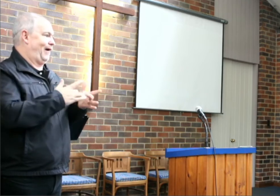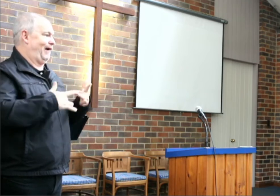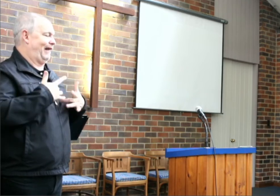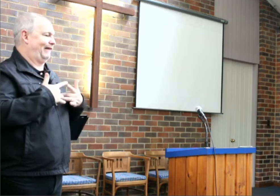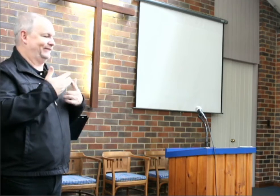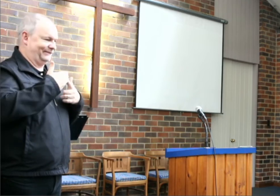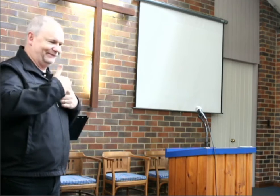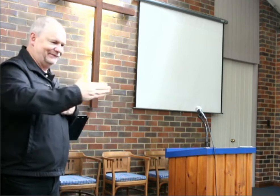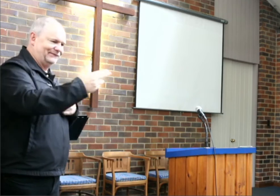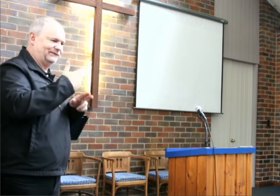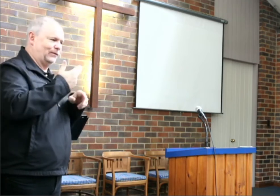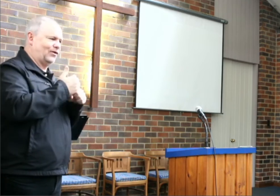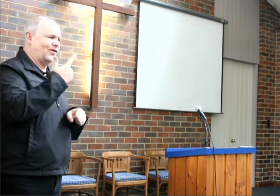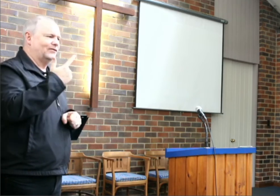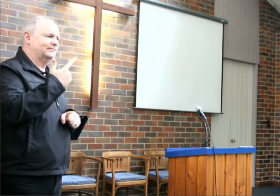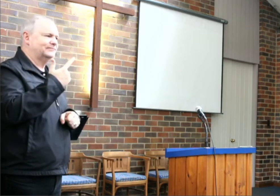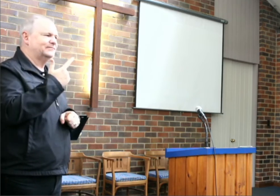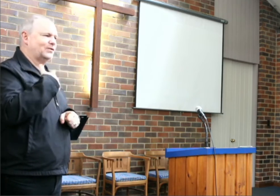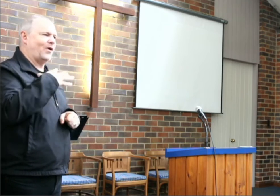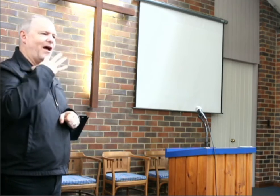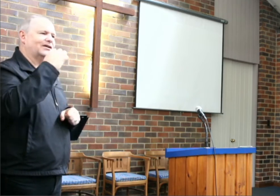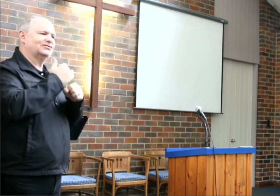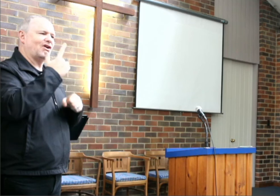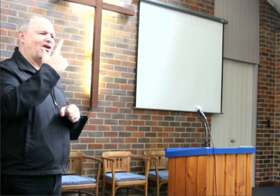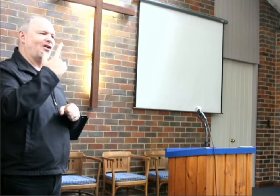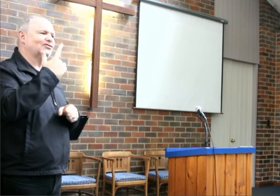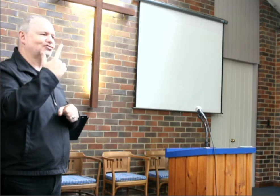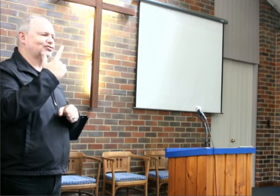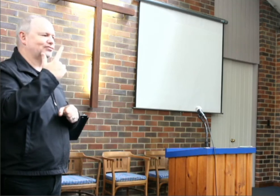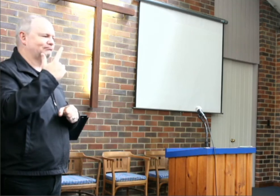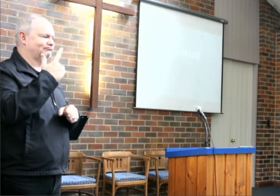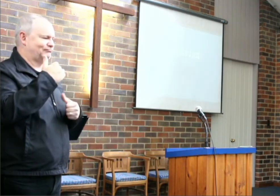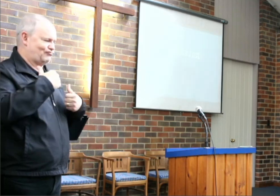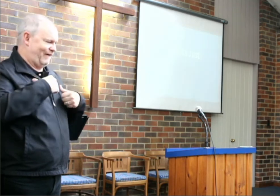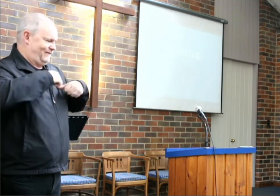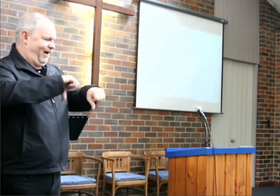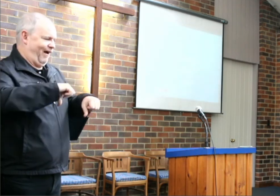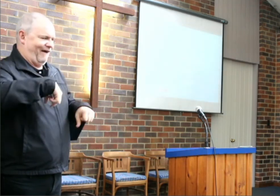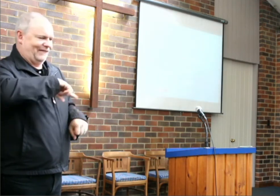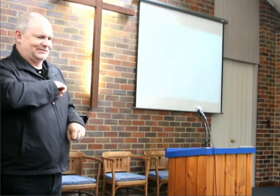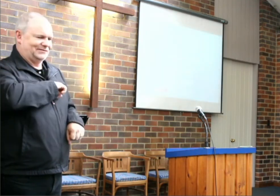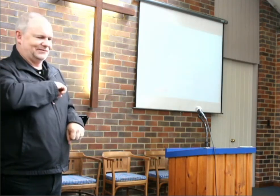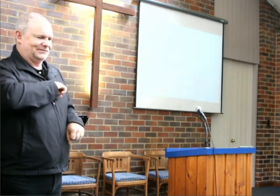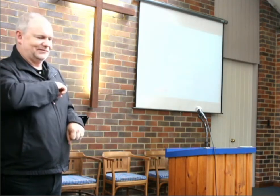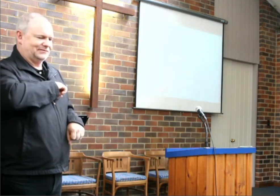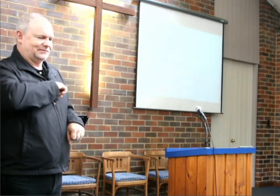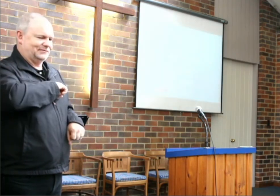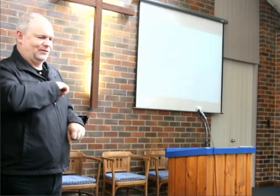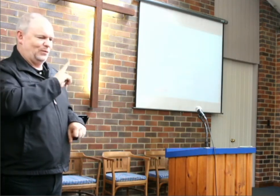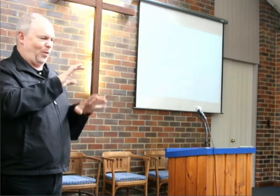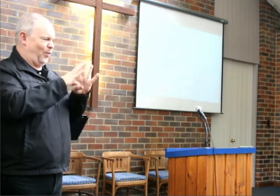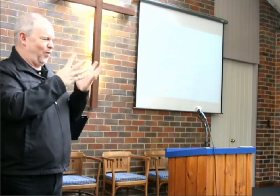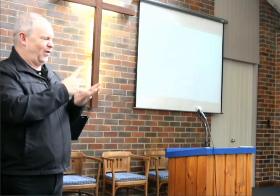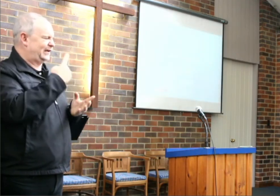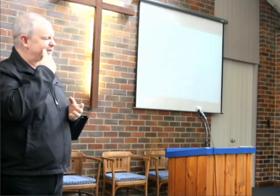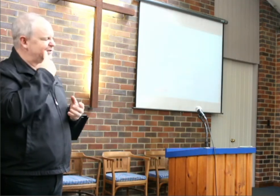for God. We ask God now to revive us in a world where it can be very easy to be